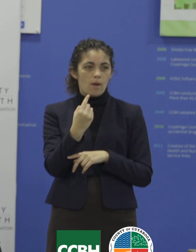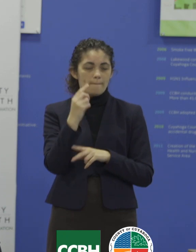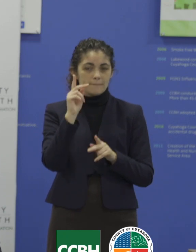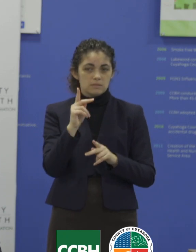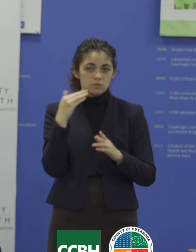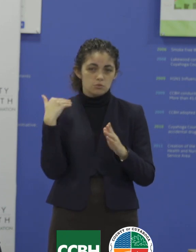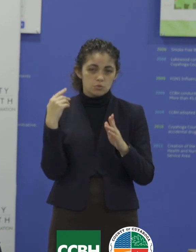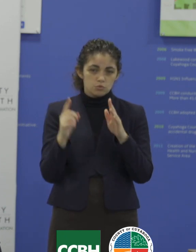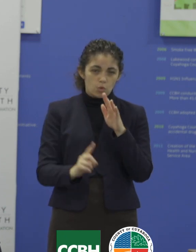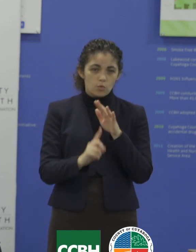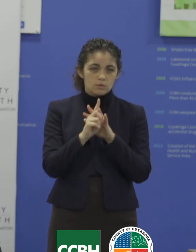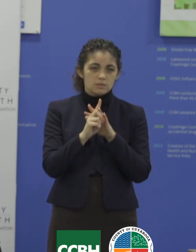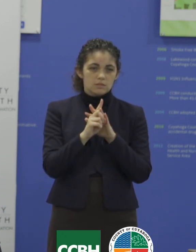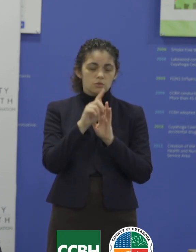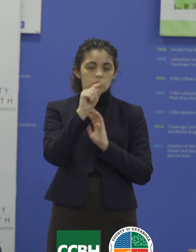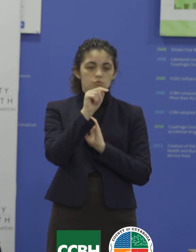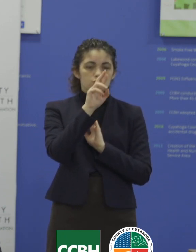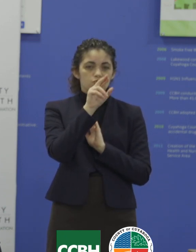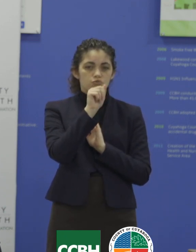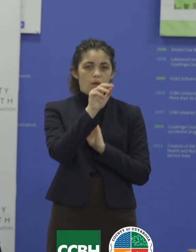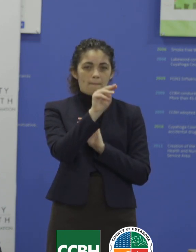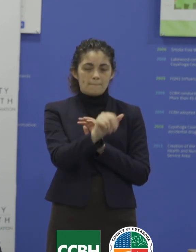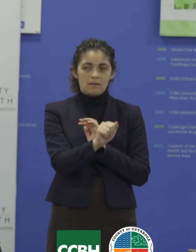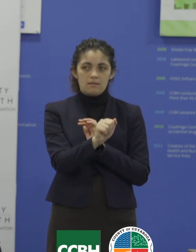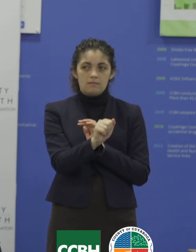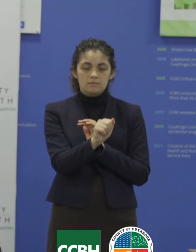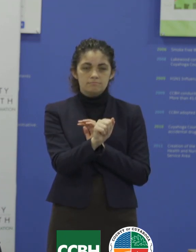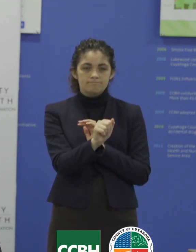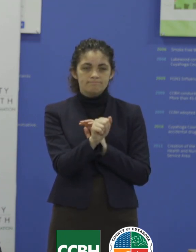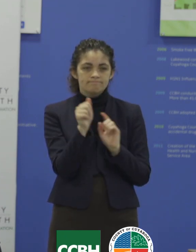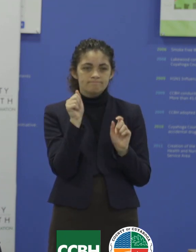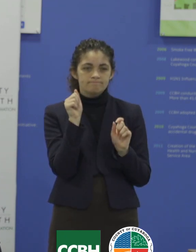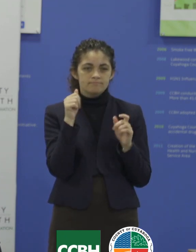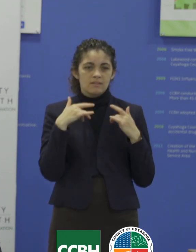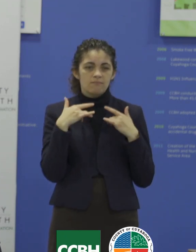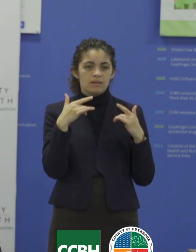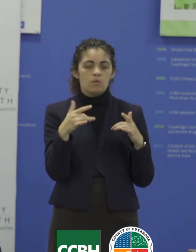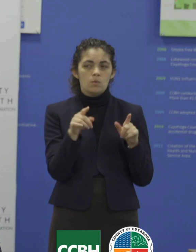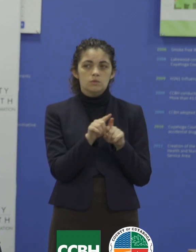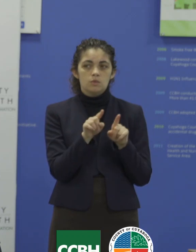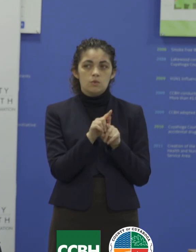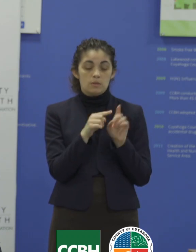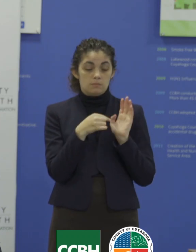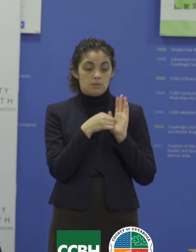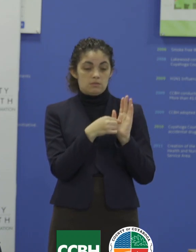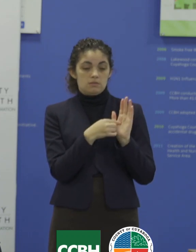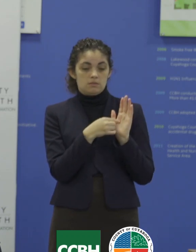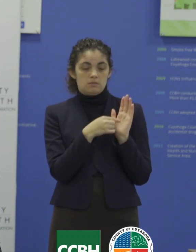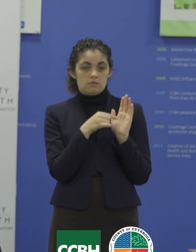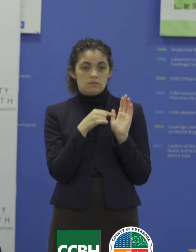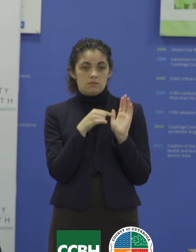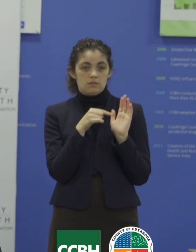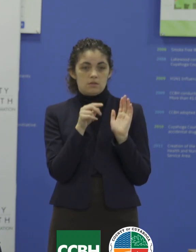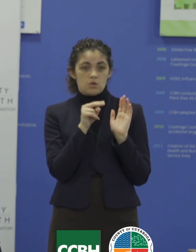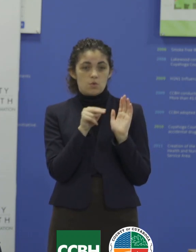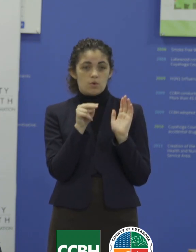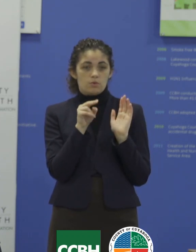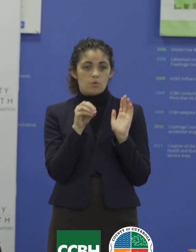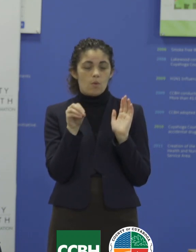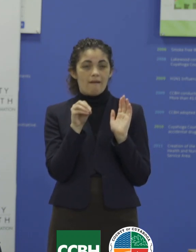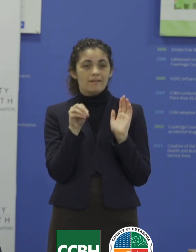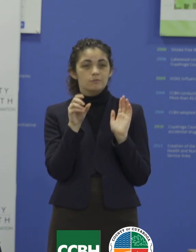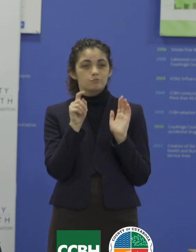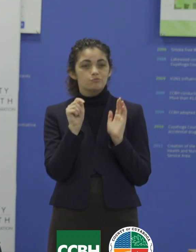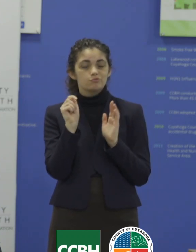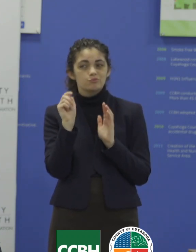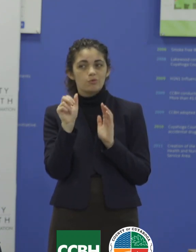respond to a trauma event. And in the process, I think the model from NOTS, or the Northern Ohio Trauma System, is